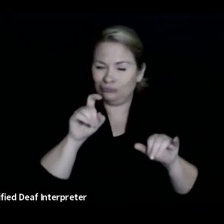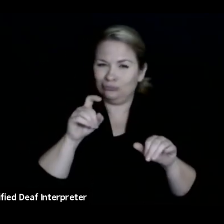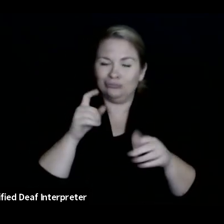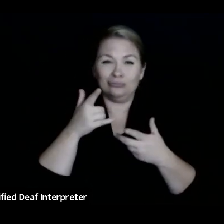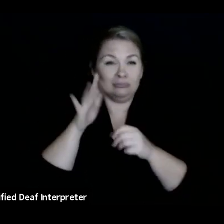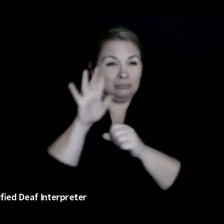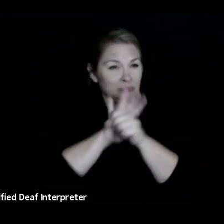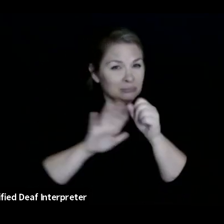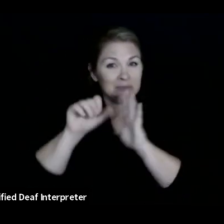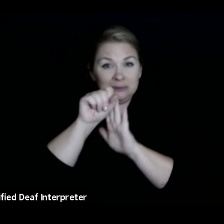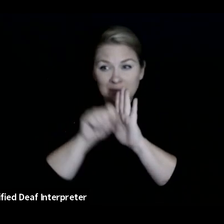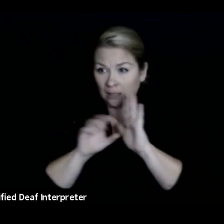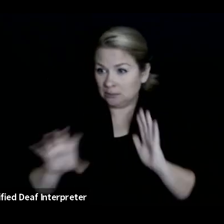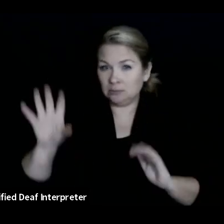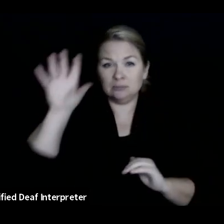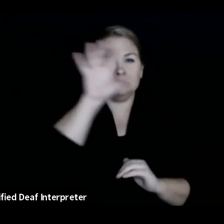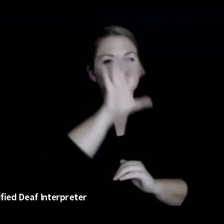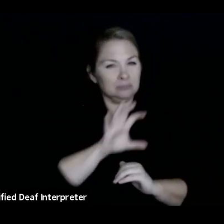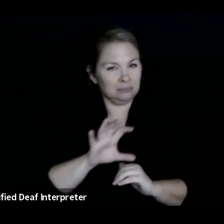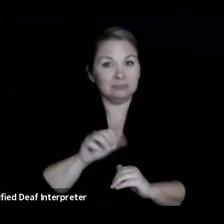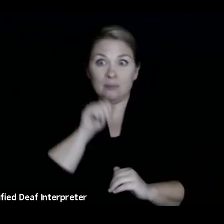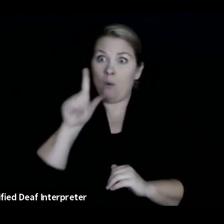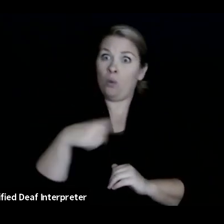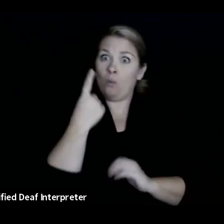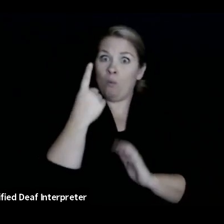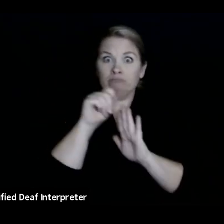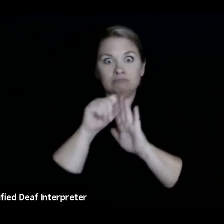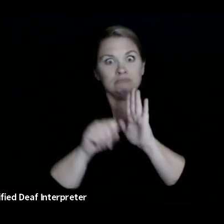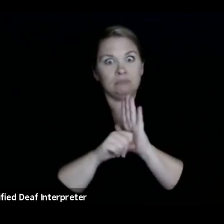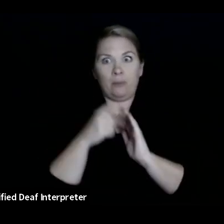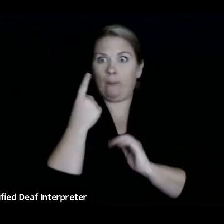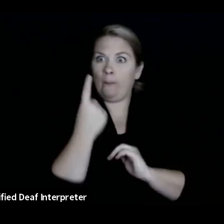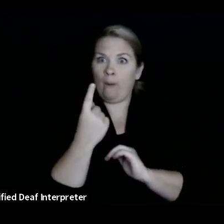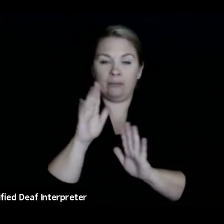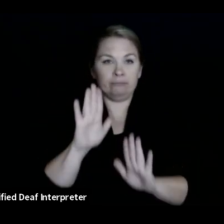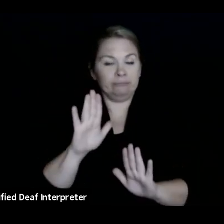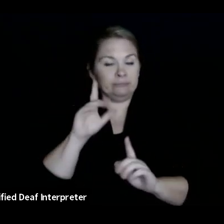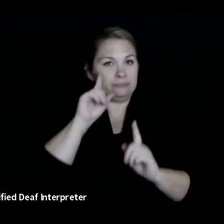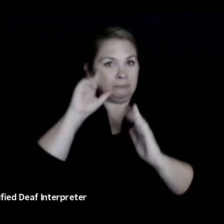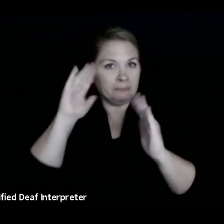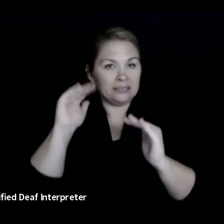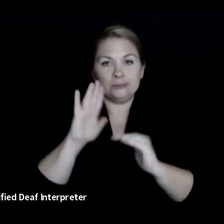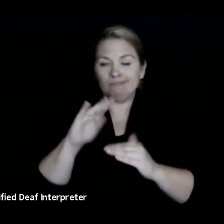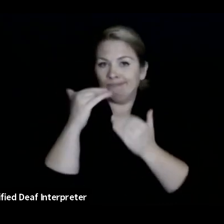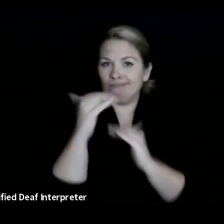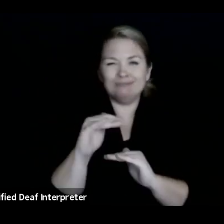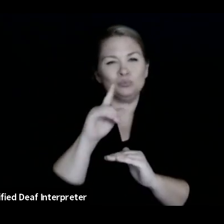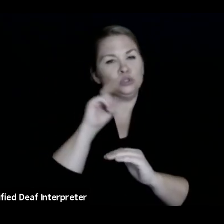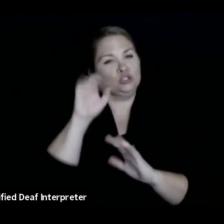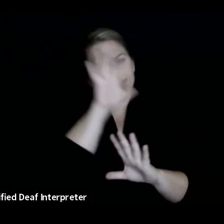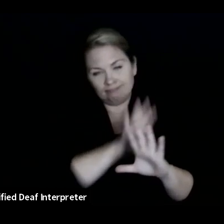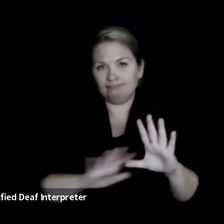in the near future, or will the increase in cases preclude that, do you think?